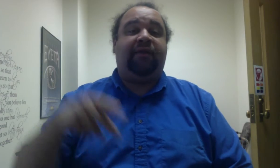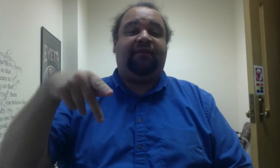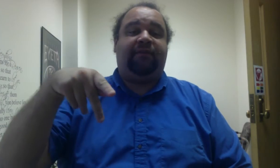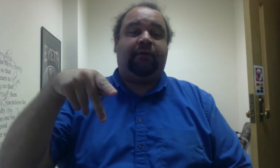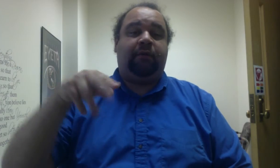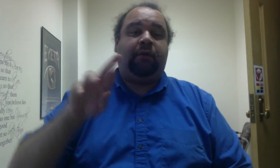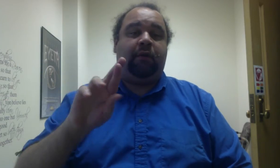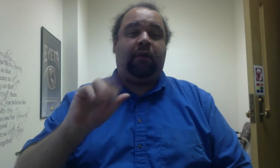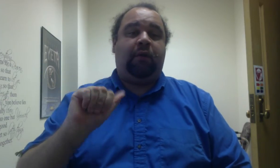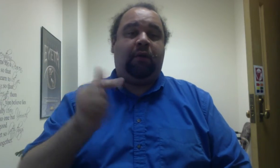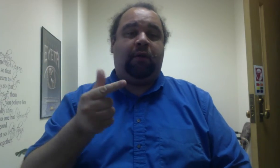pragmatics.